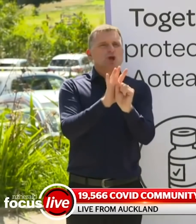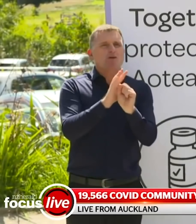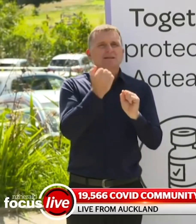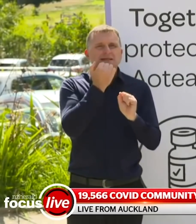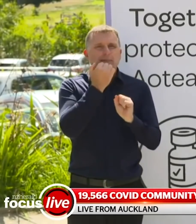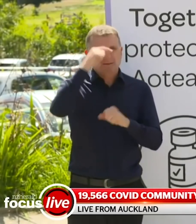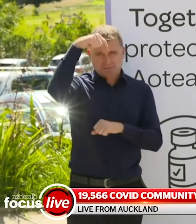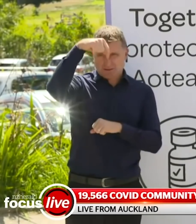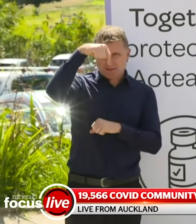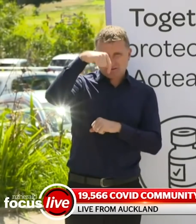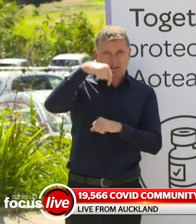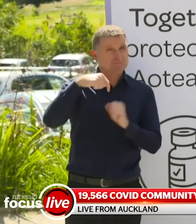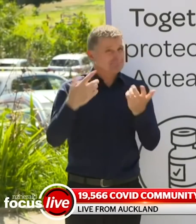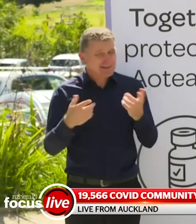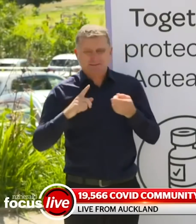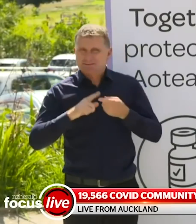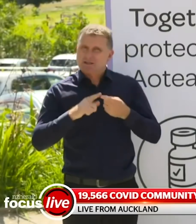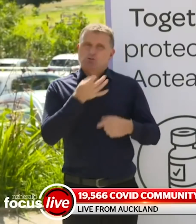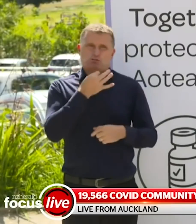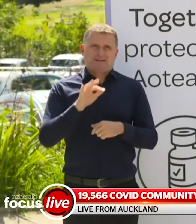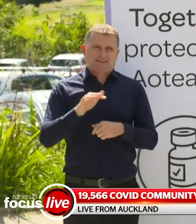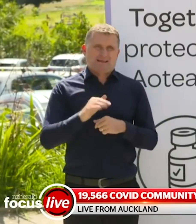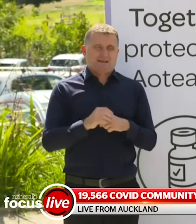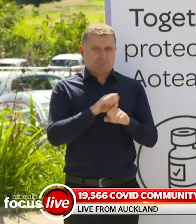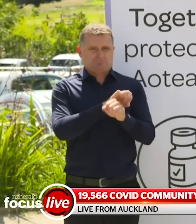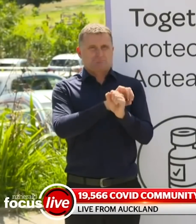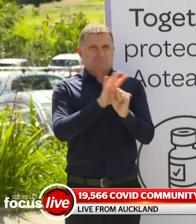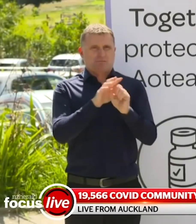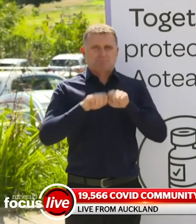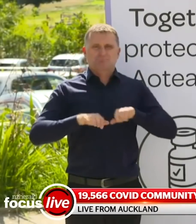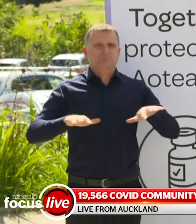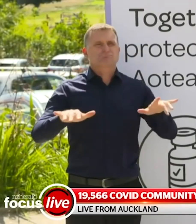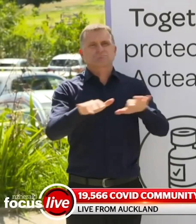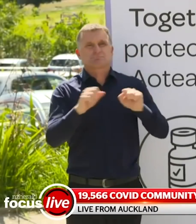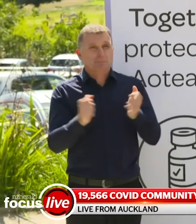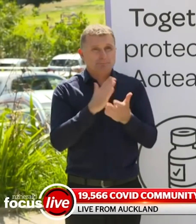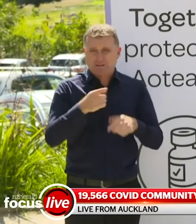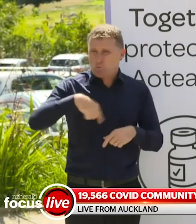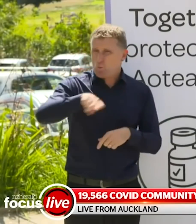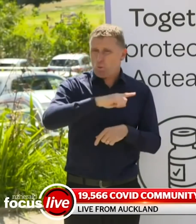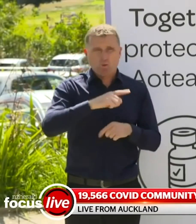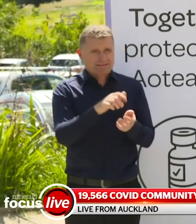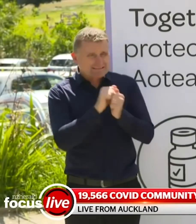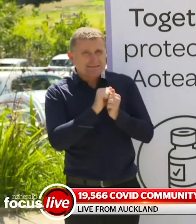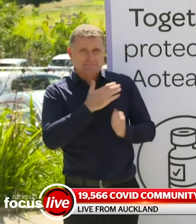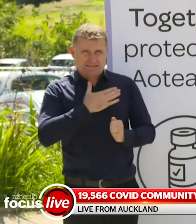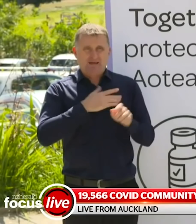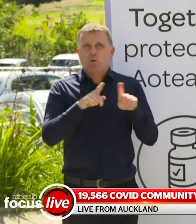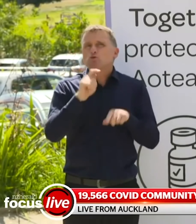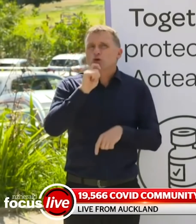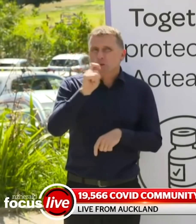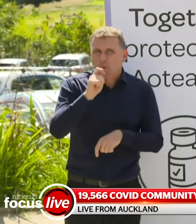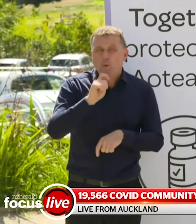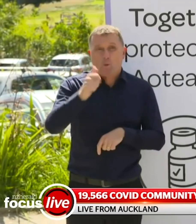woods yet. The risks of this outbreak remain high, and it's important that everyone continues to play their part. We are very aware of situations